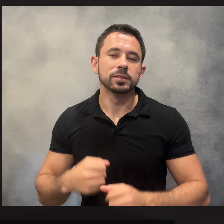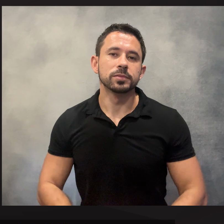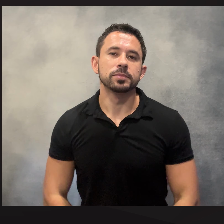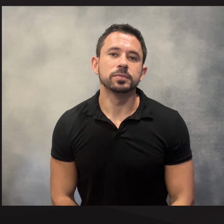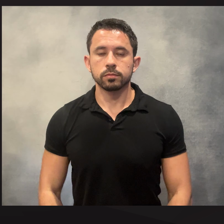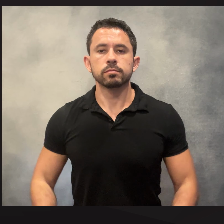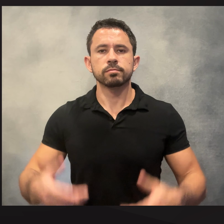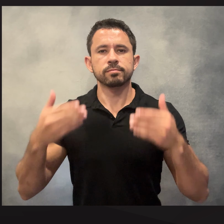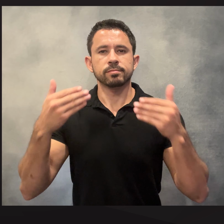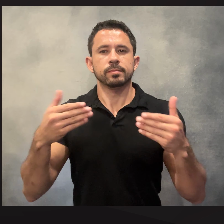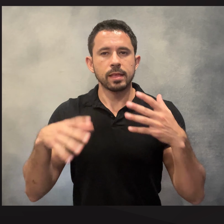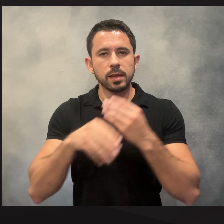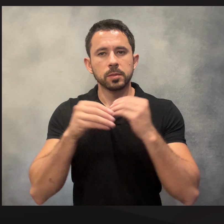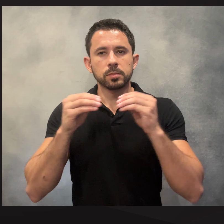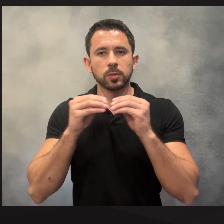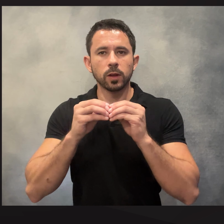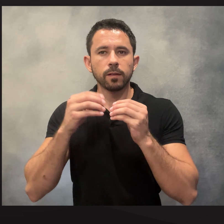Let's add more filters.